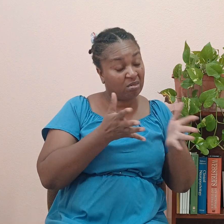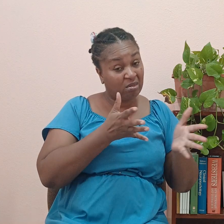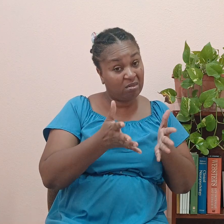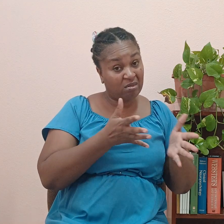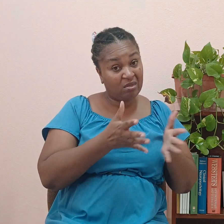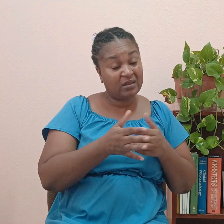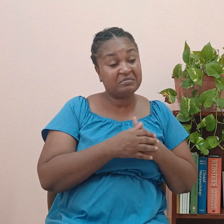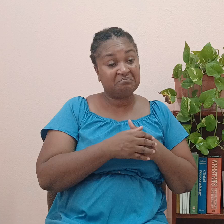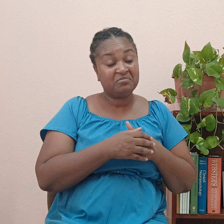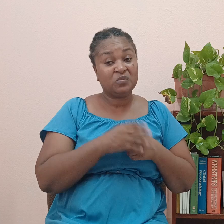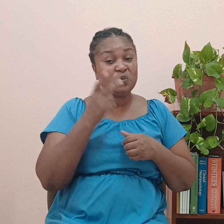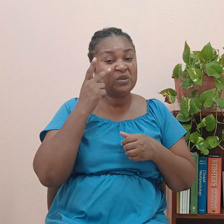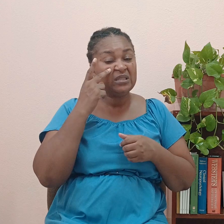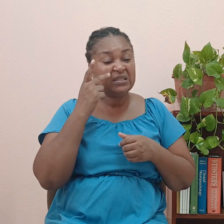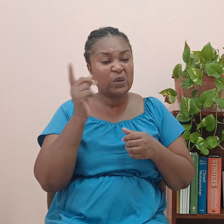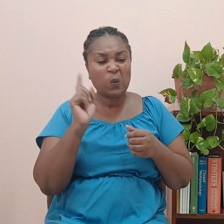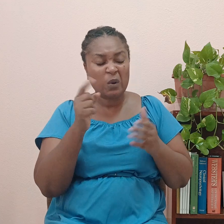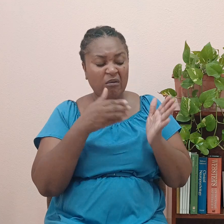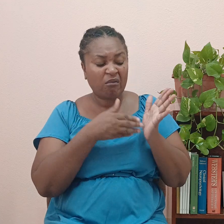Acts 13:13,